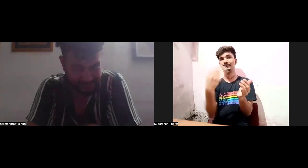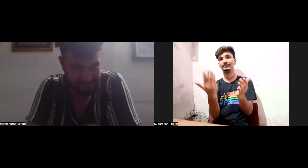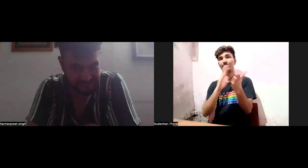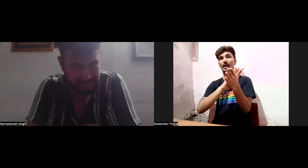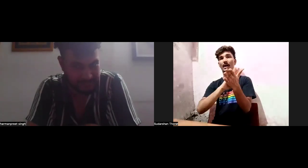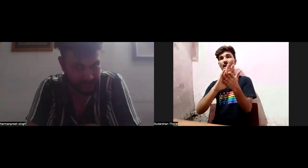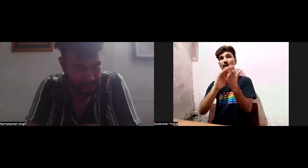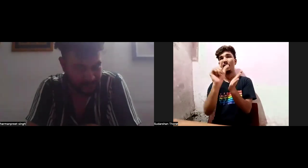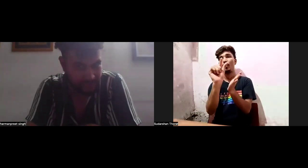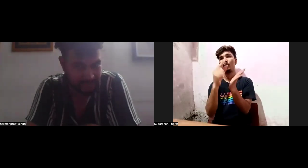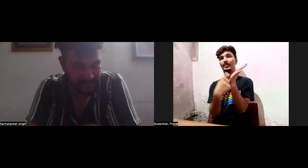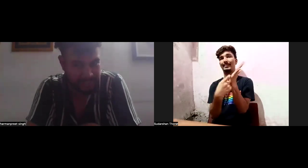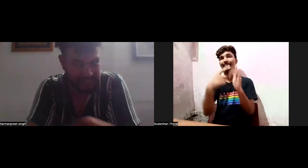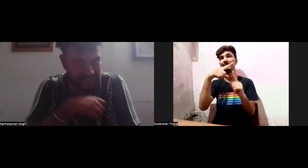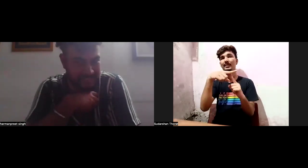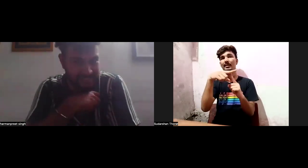word,